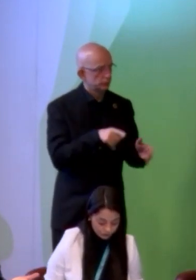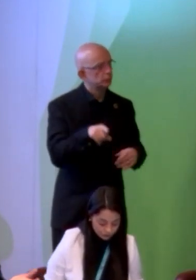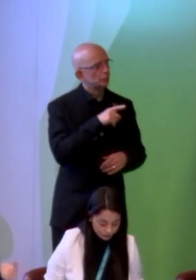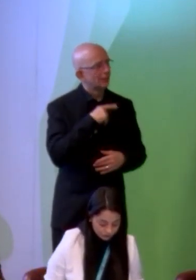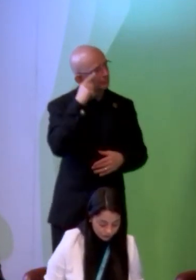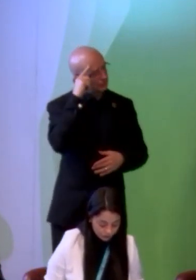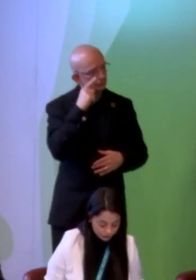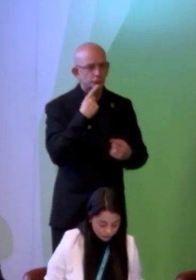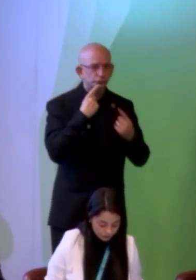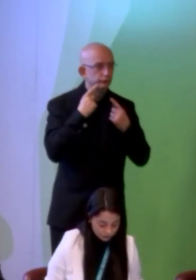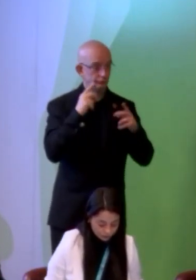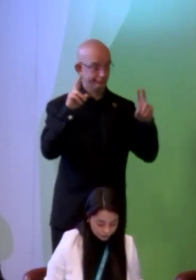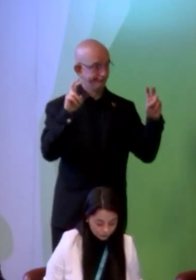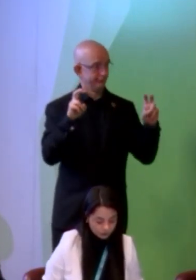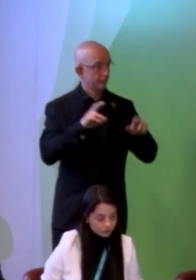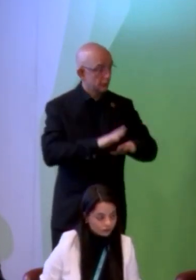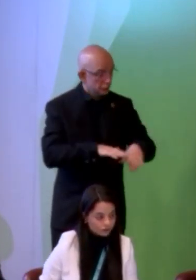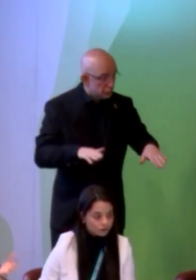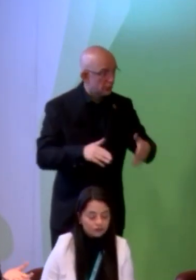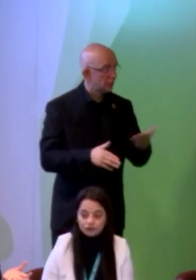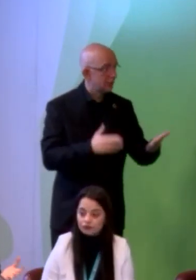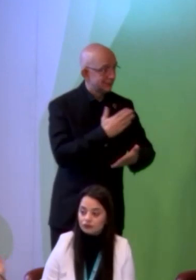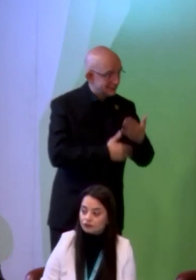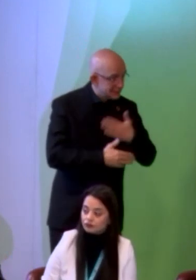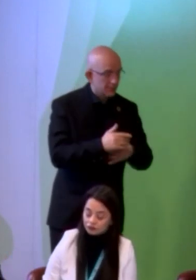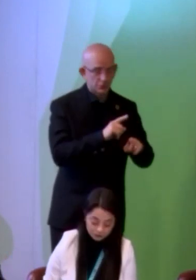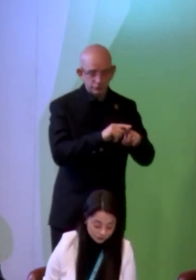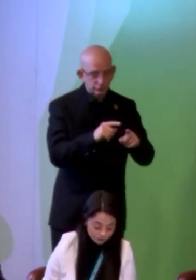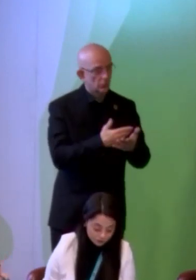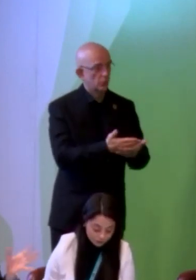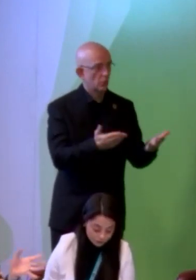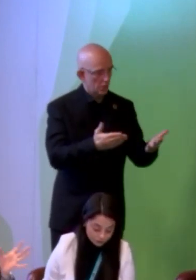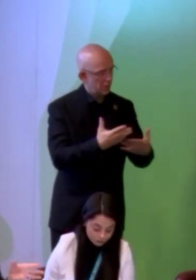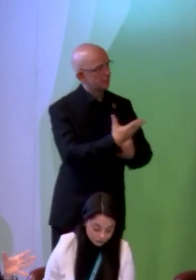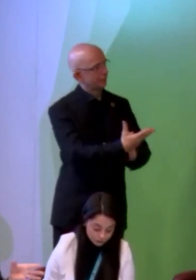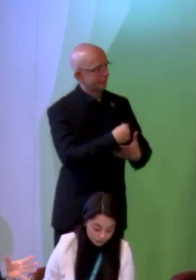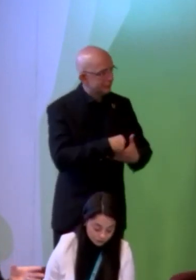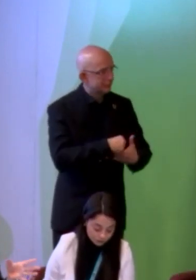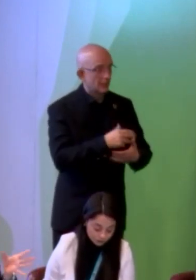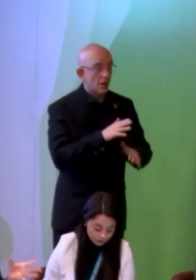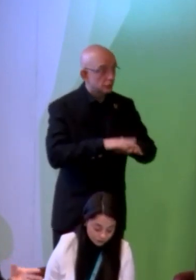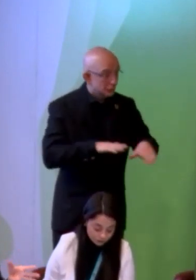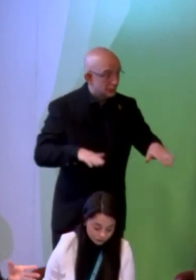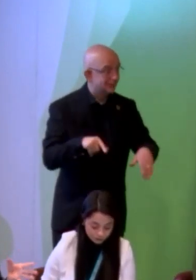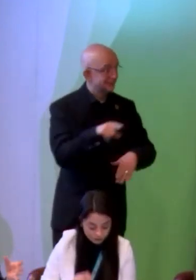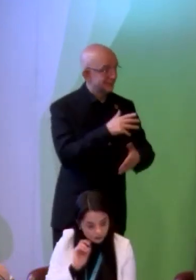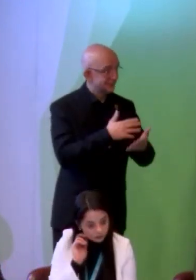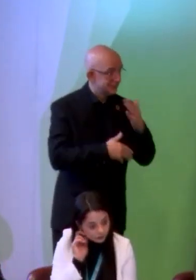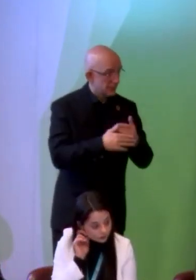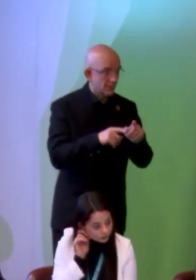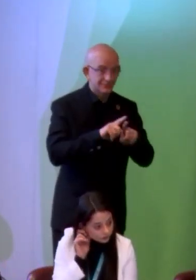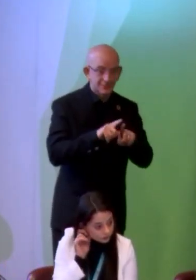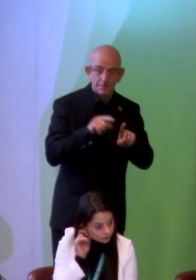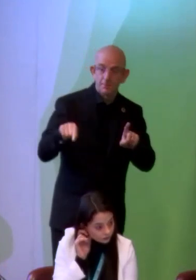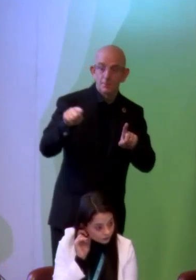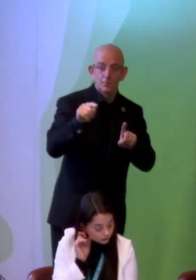disabilities are in that group. And in fact, children with disabilities, when compared to their peers without disabilities,